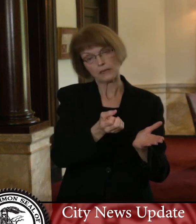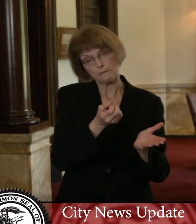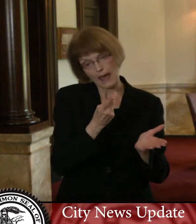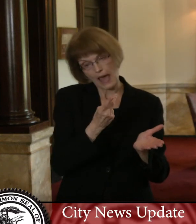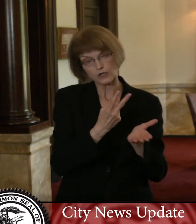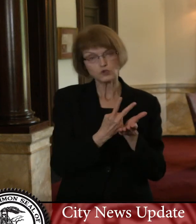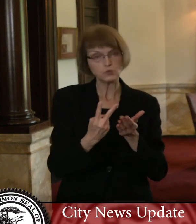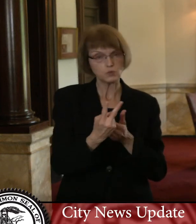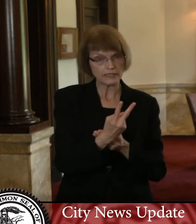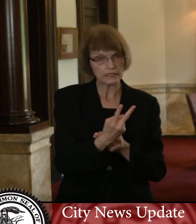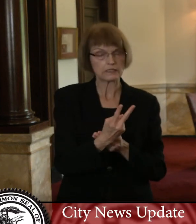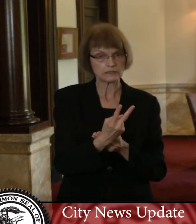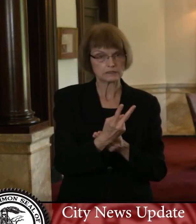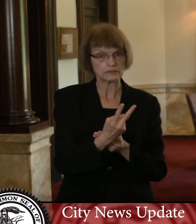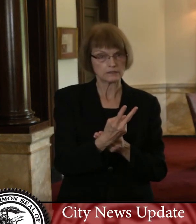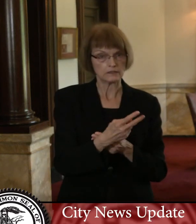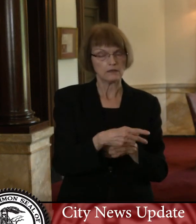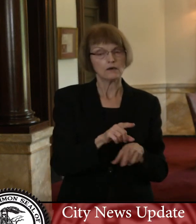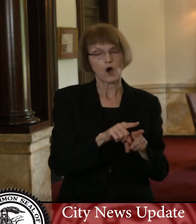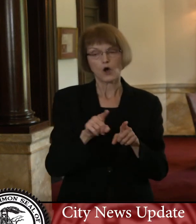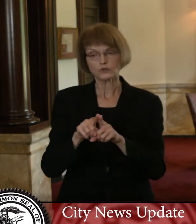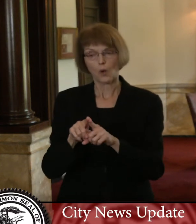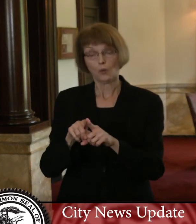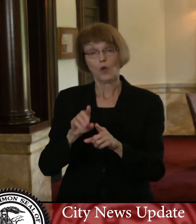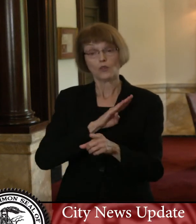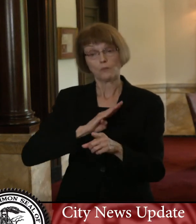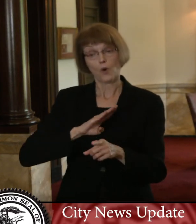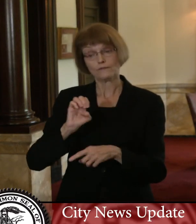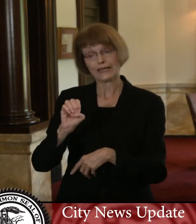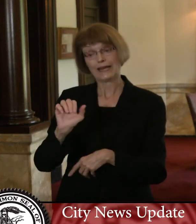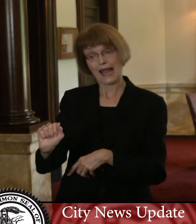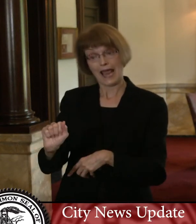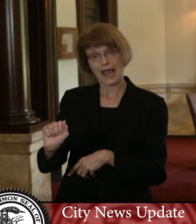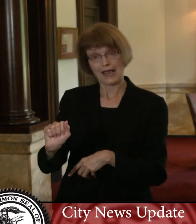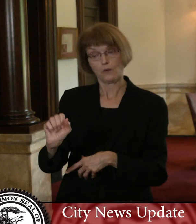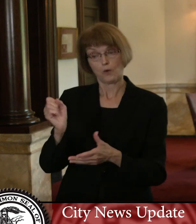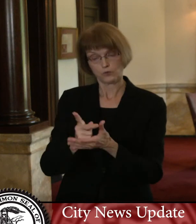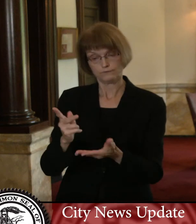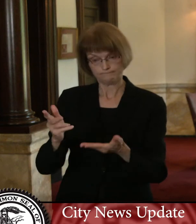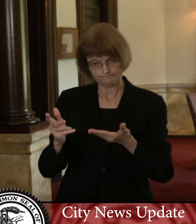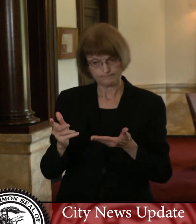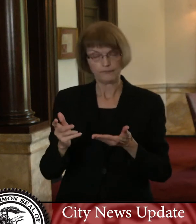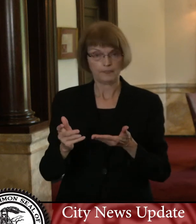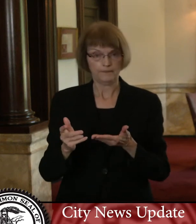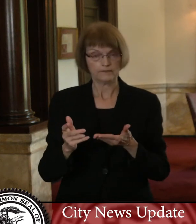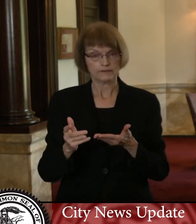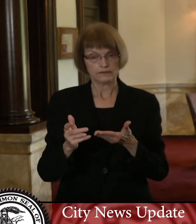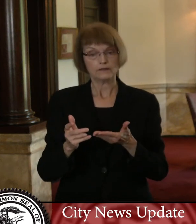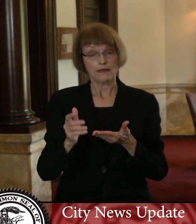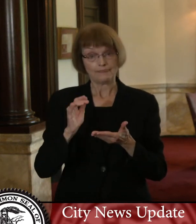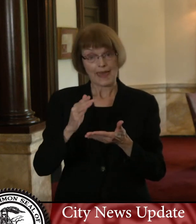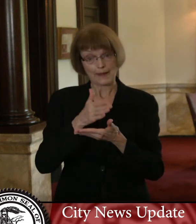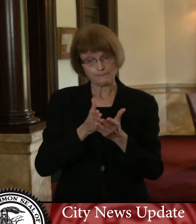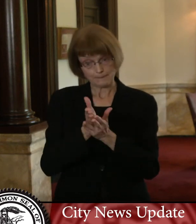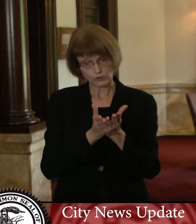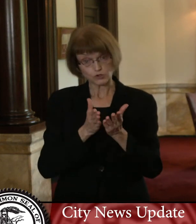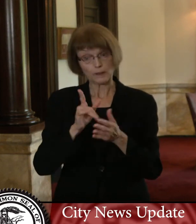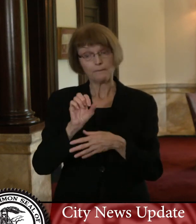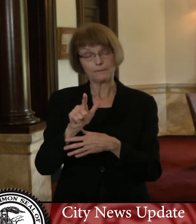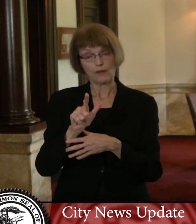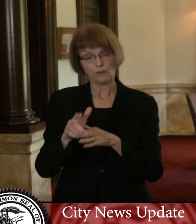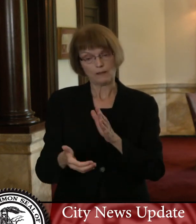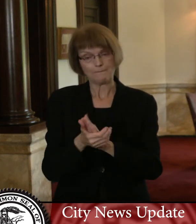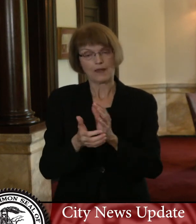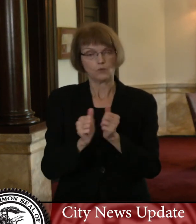in a couple of weeks through the Board of E&A. We will amend that budget bill with the $68 million direct relief package